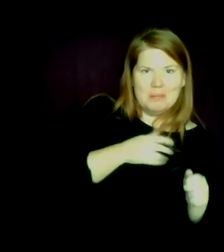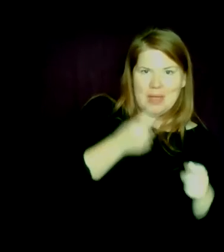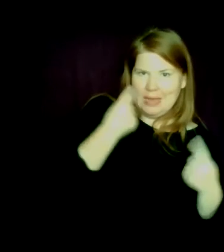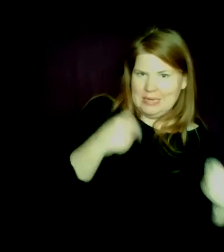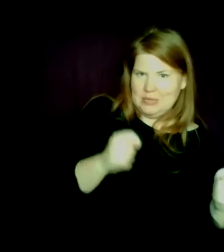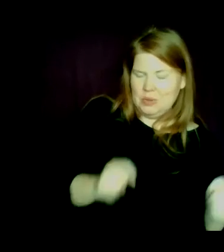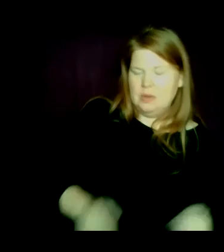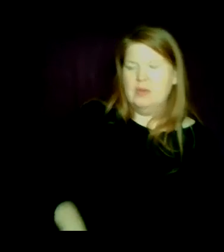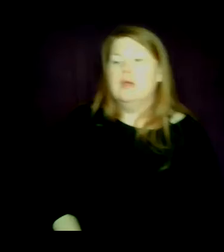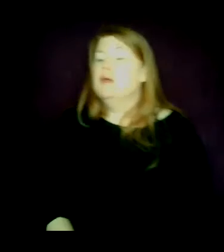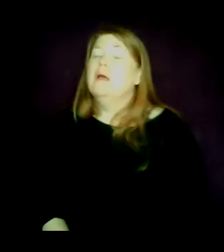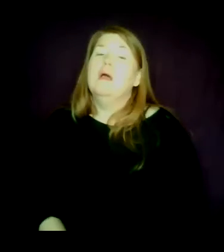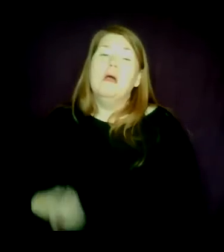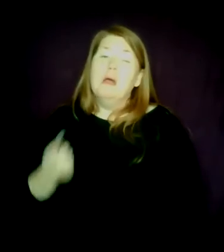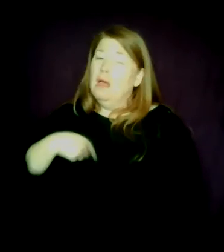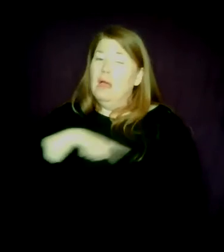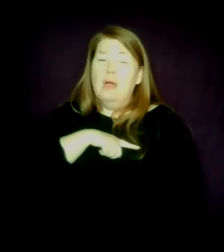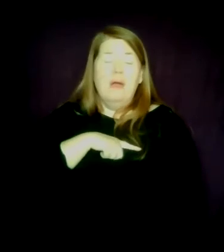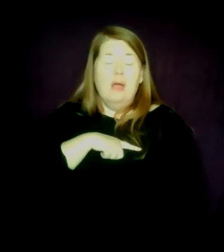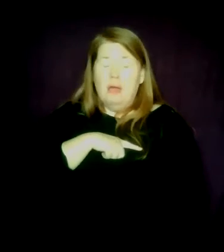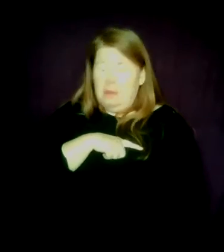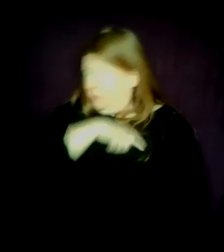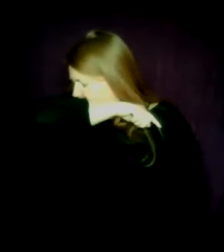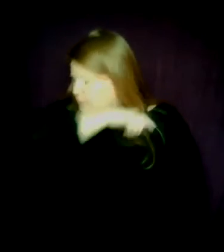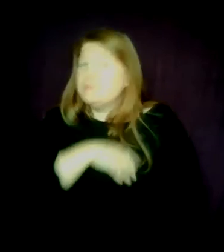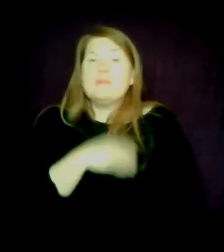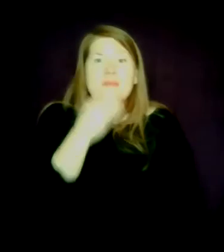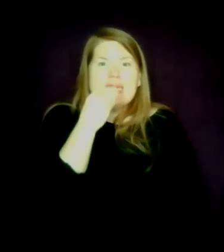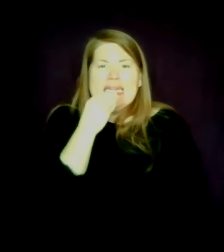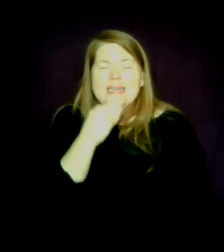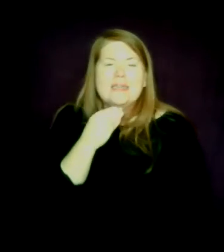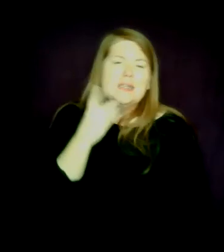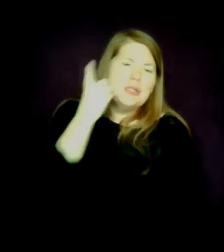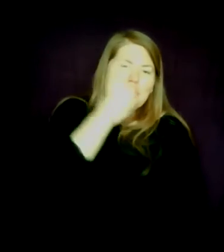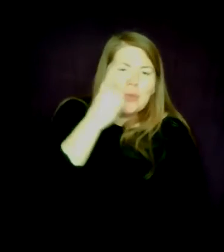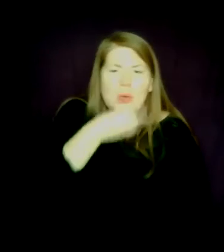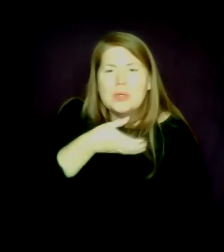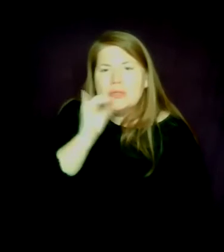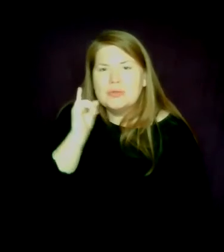Johnson's donuts and drink some juice while Mama finishes braiding.